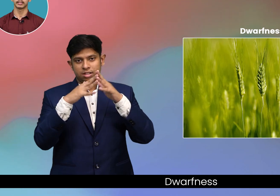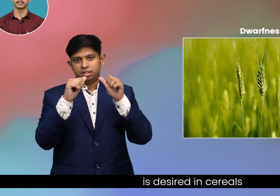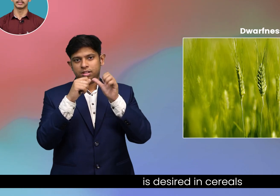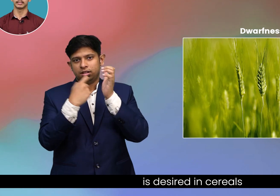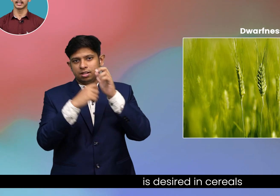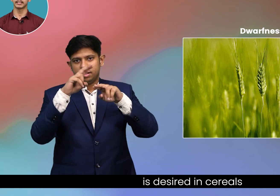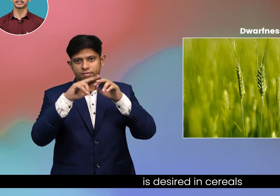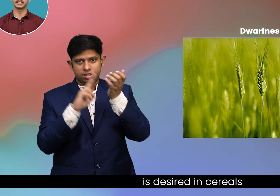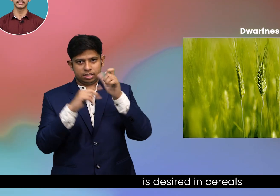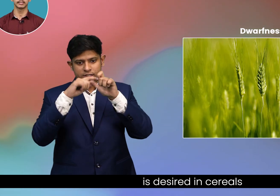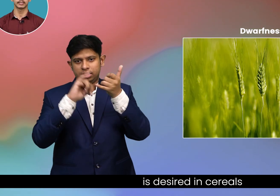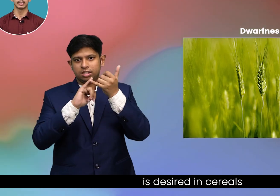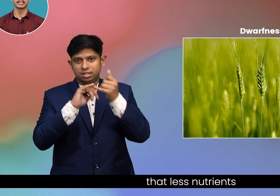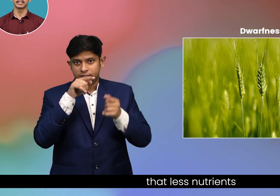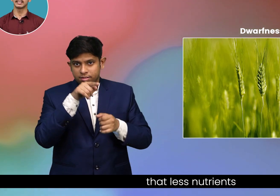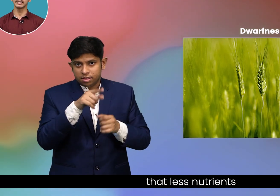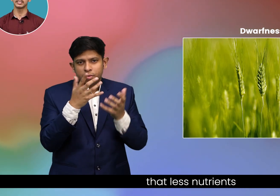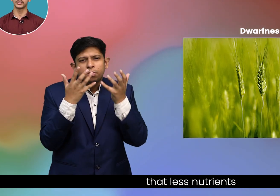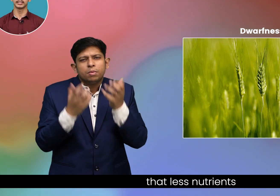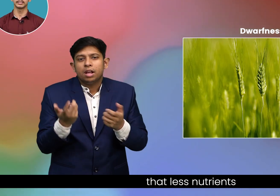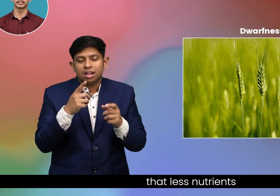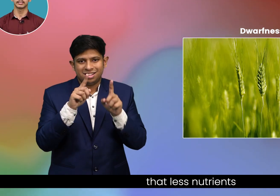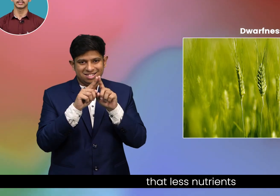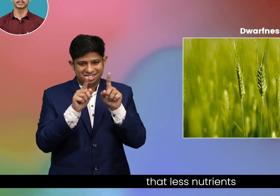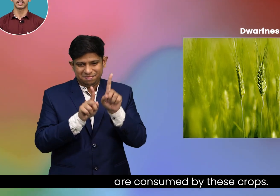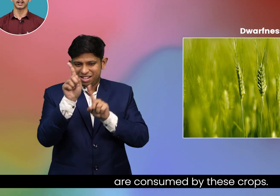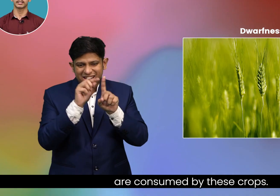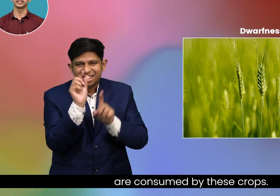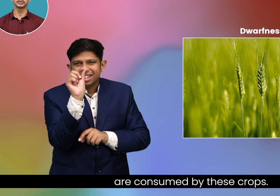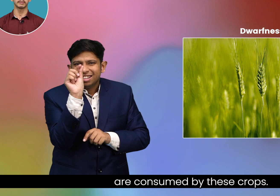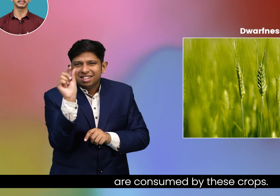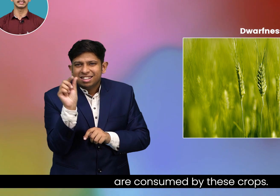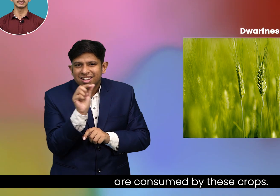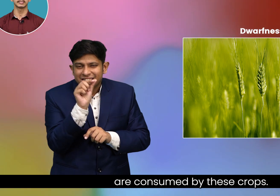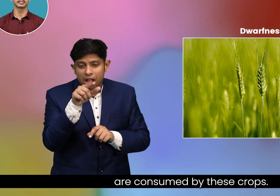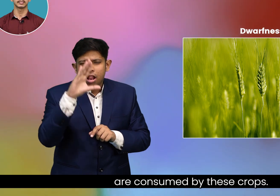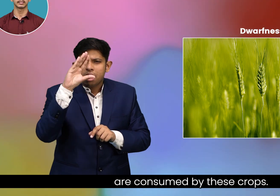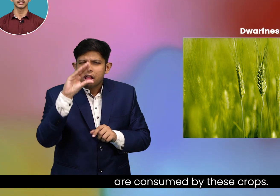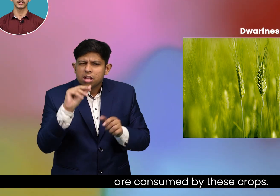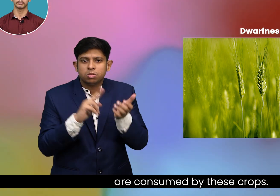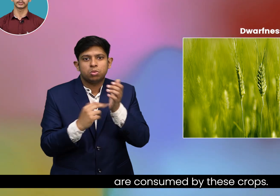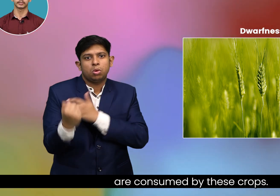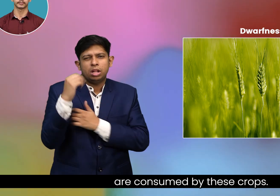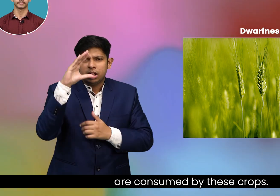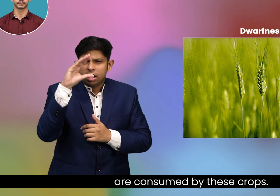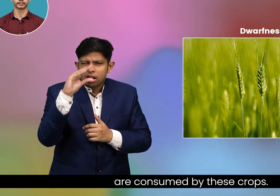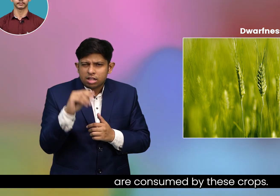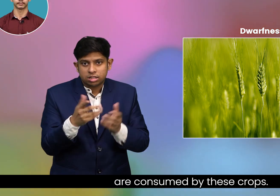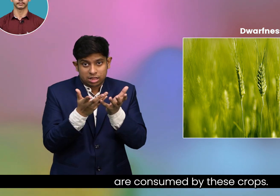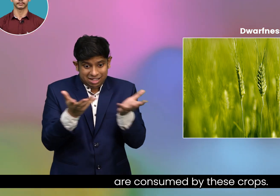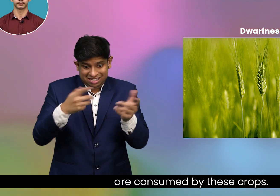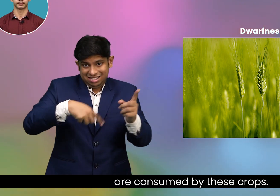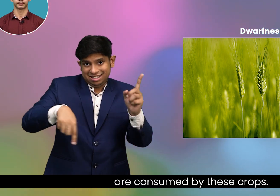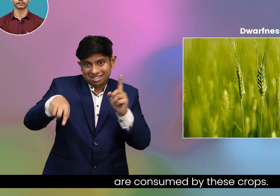Dwarfness is desired in cereals that less nutrients are consumed by these crops.